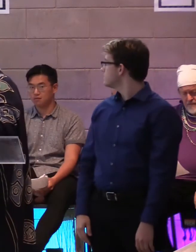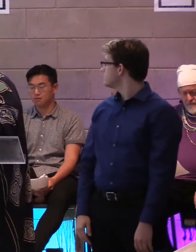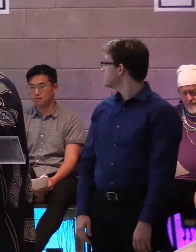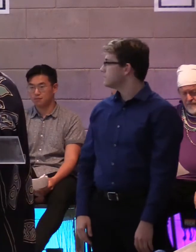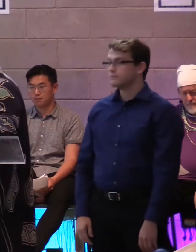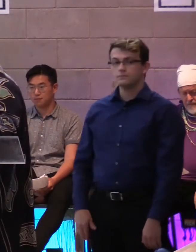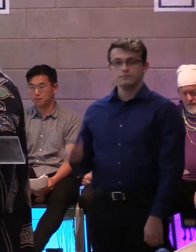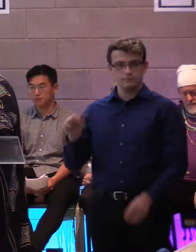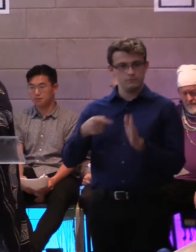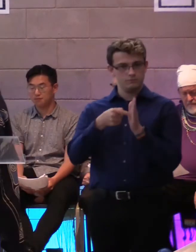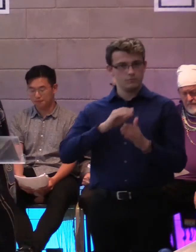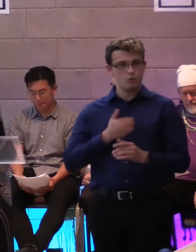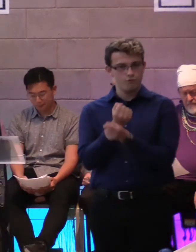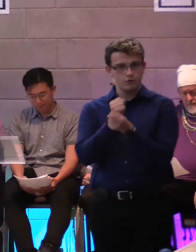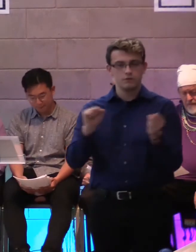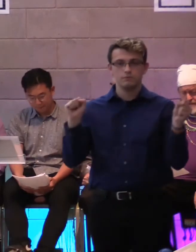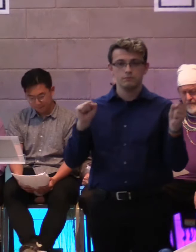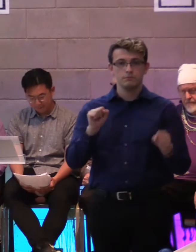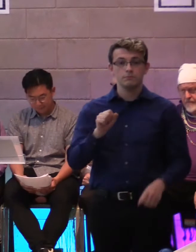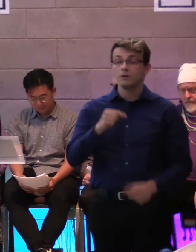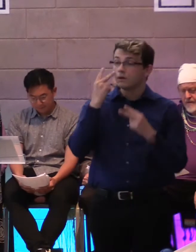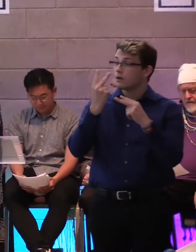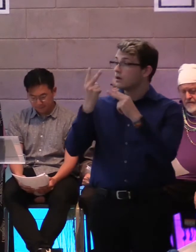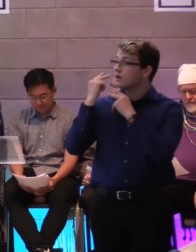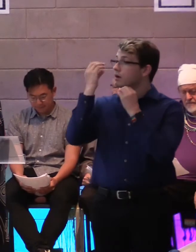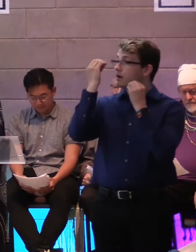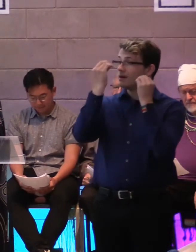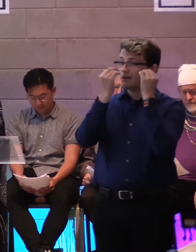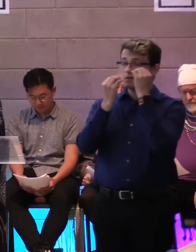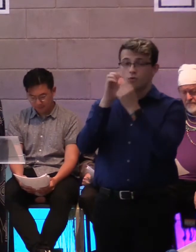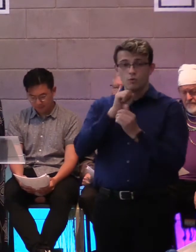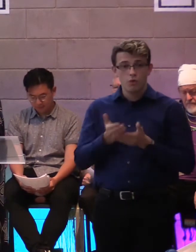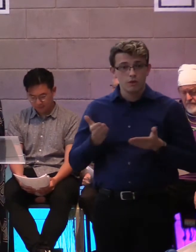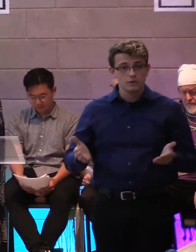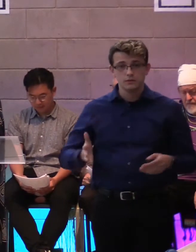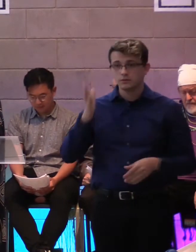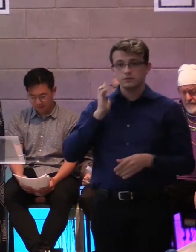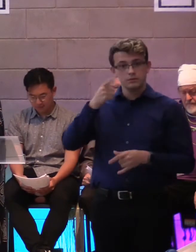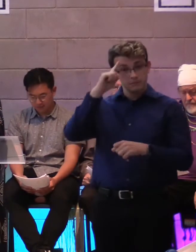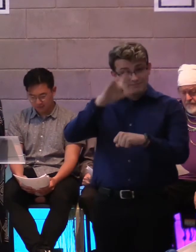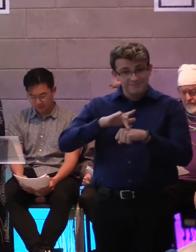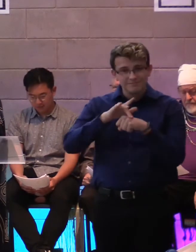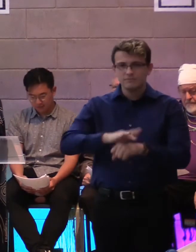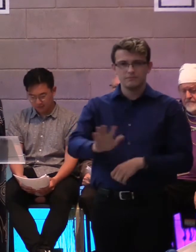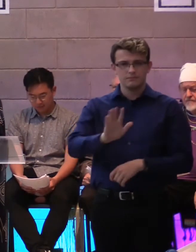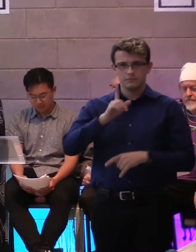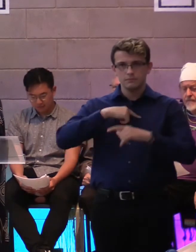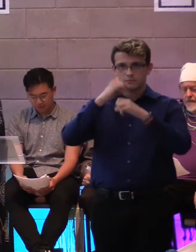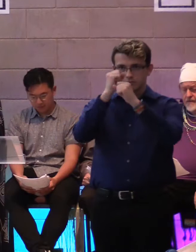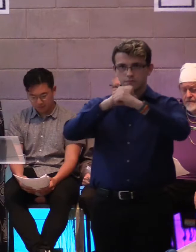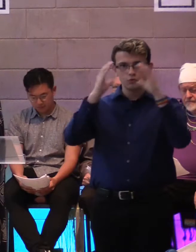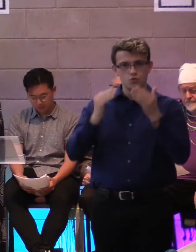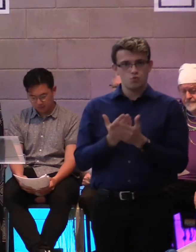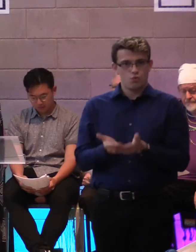Do not remember the former things, or consider the things of old. I am about to do a new thing. Now